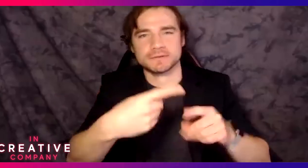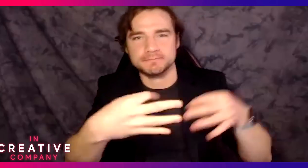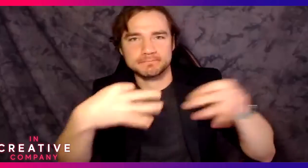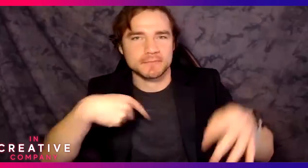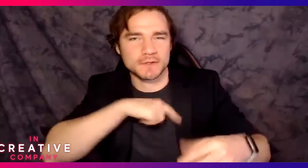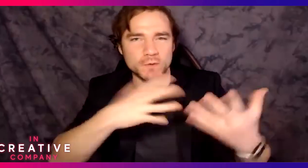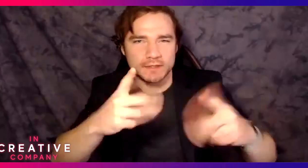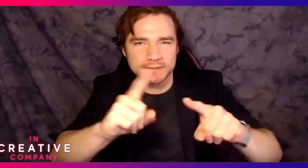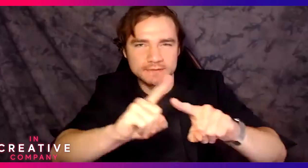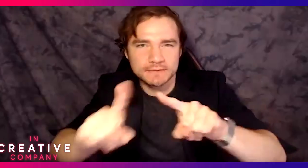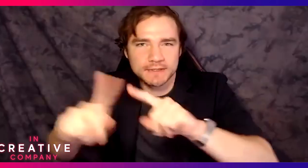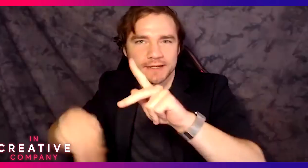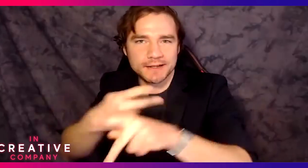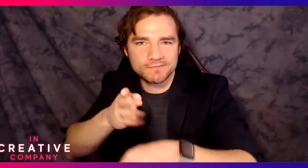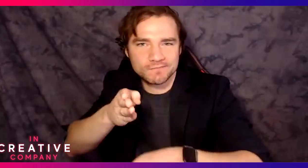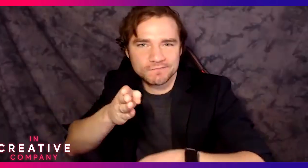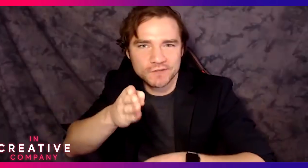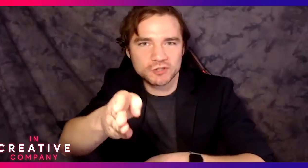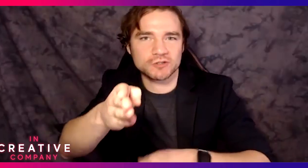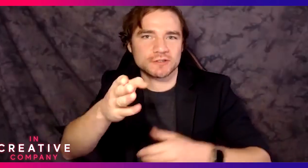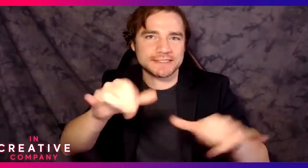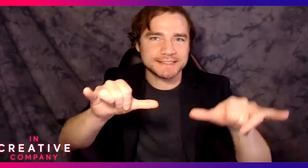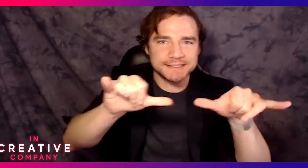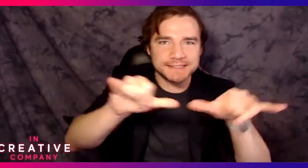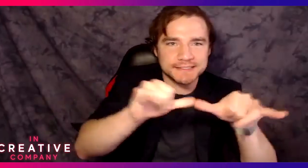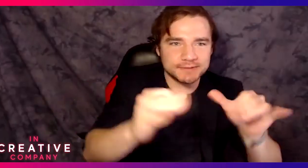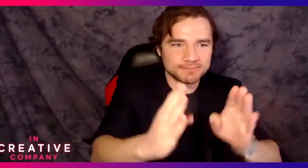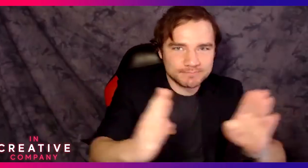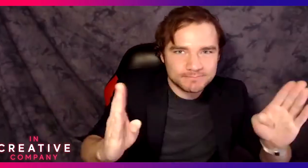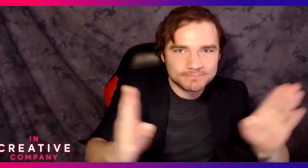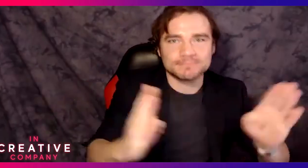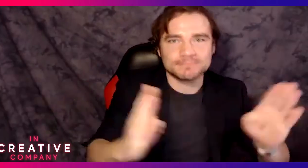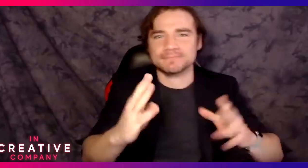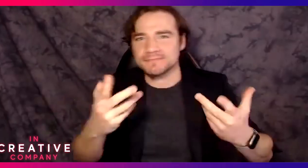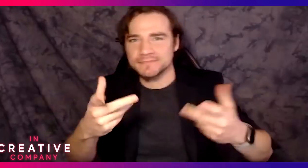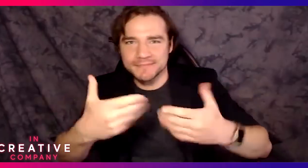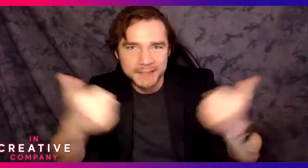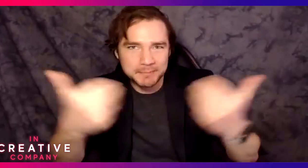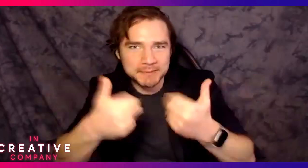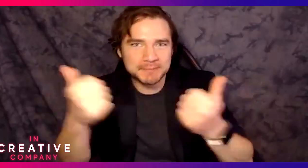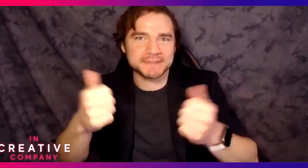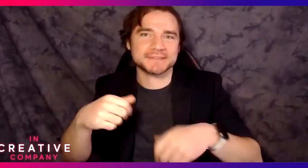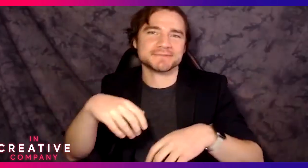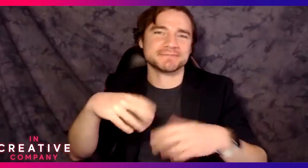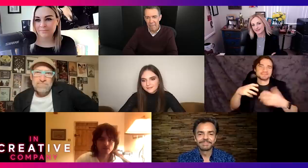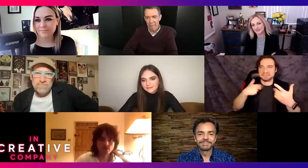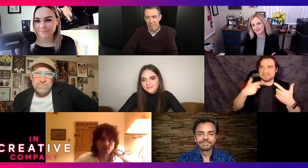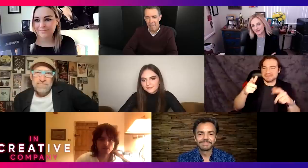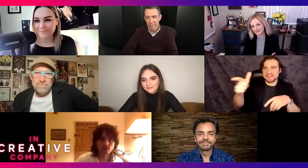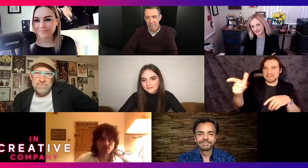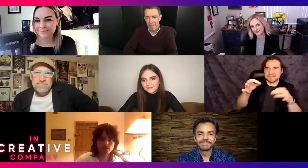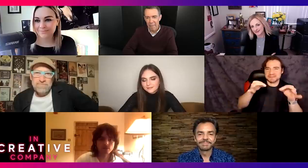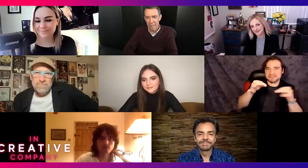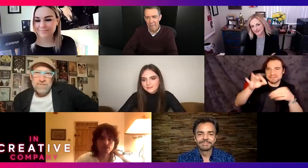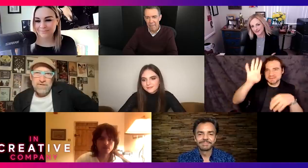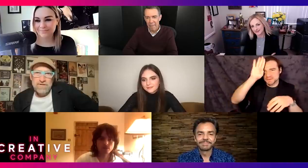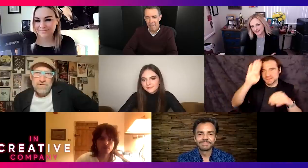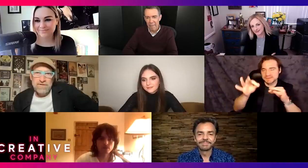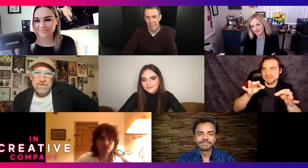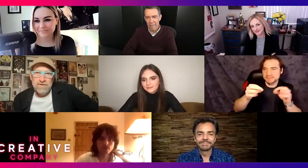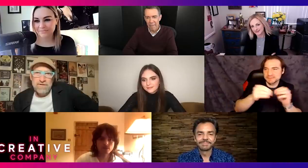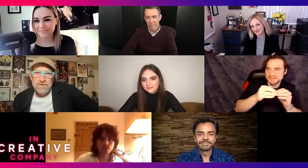to rig the nets, how to bring them onto the boat. They explained all the different kinds of fish, like the sizes that were acceptable, how to separate the